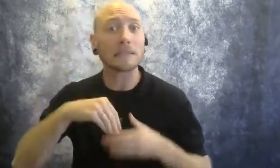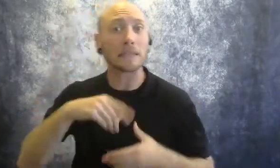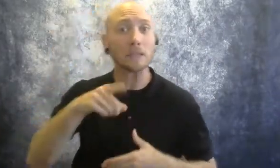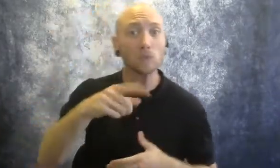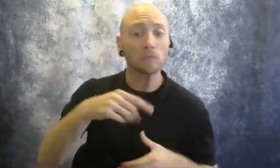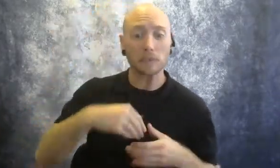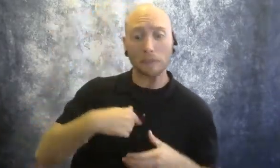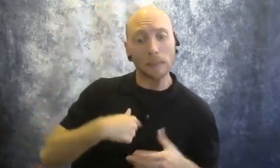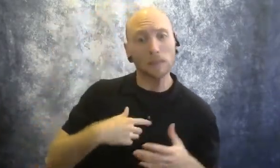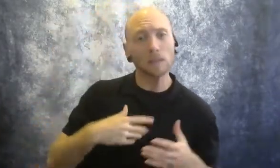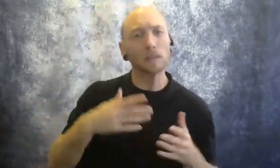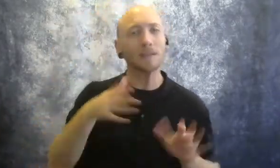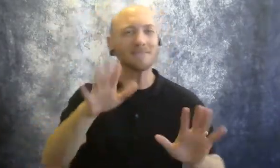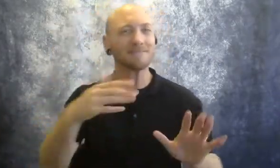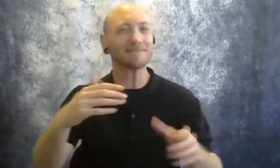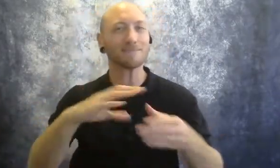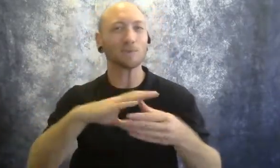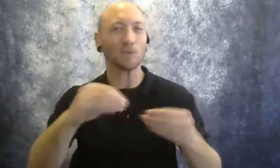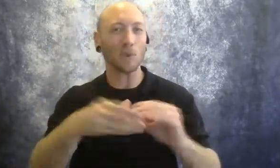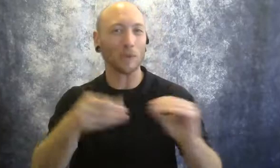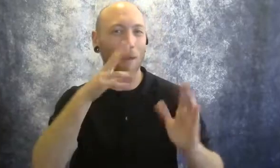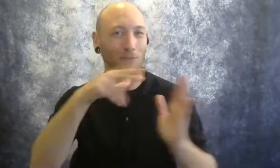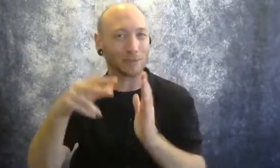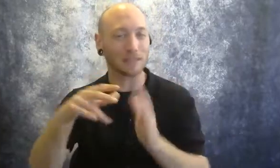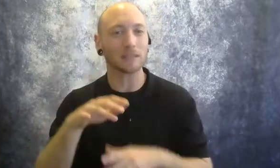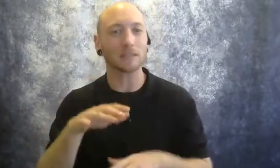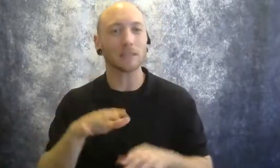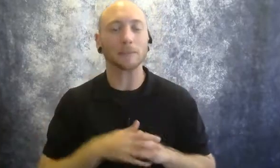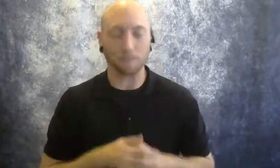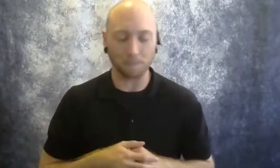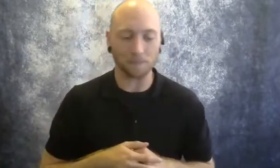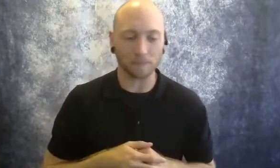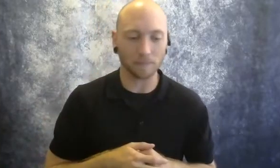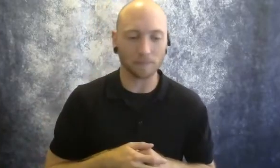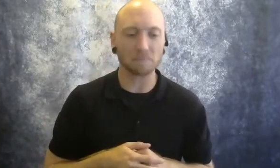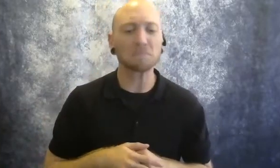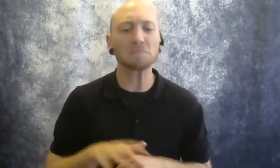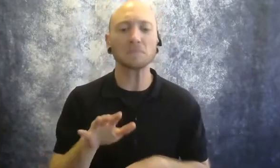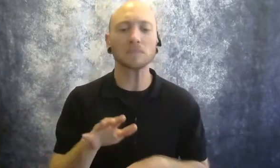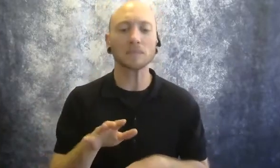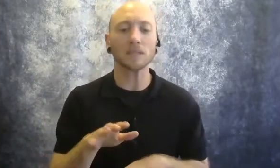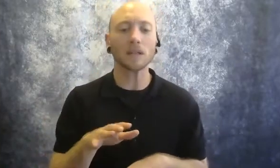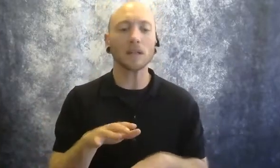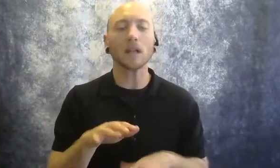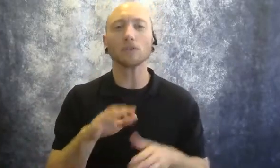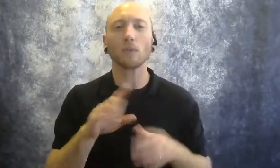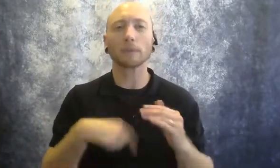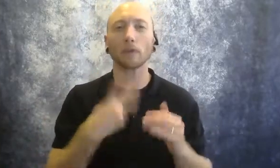if it's in you and me, I want to read you this little story. It's Yvonne's favorite here. Abe, it's